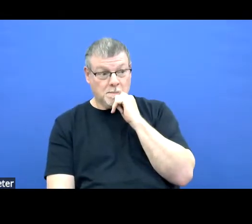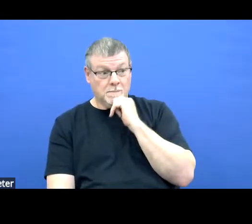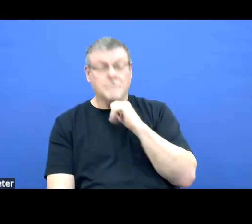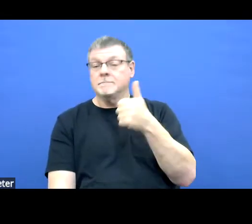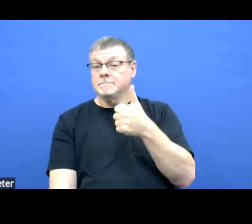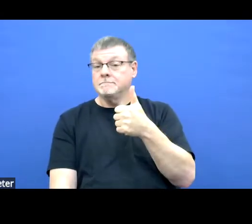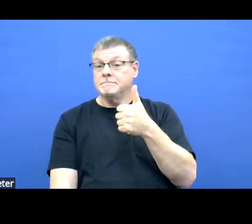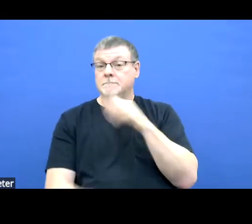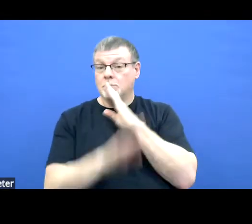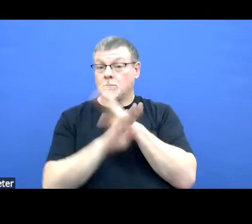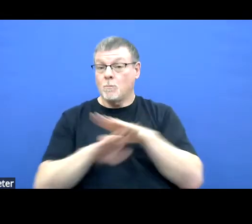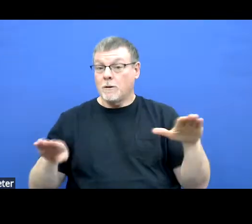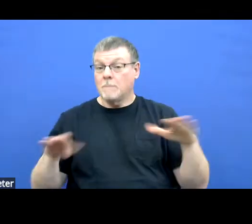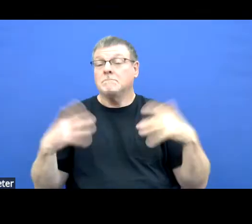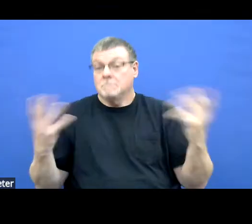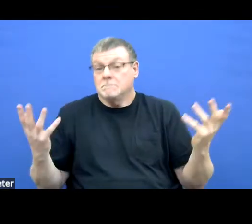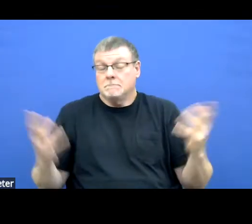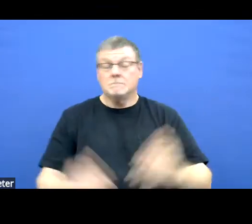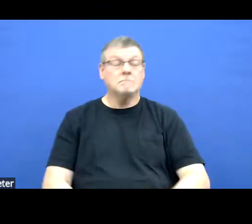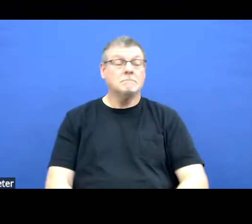All right, then I'm